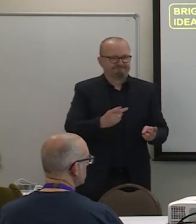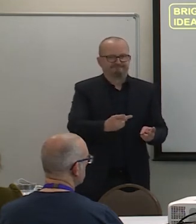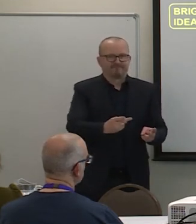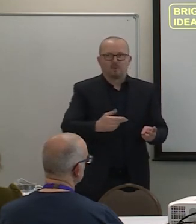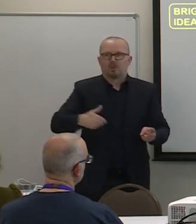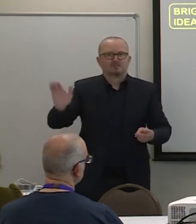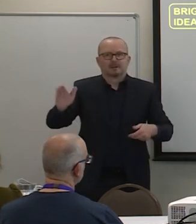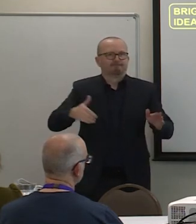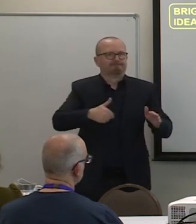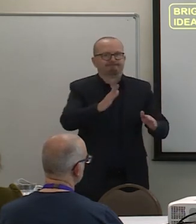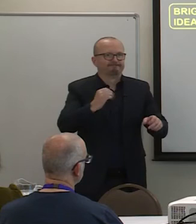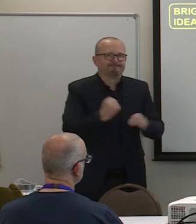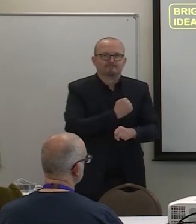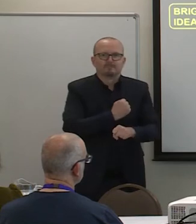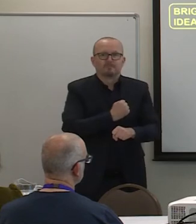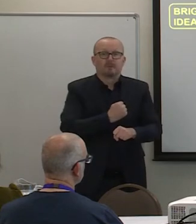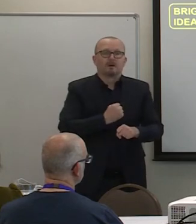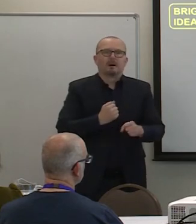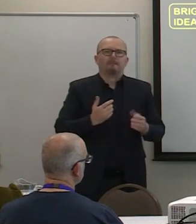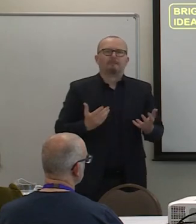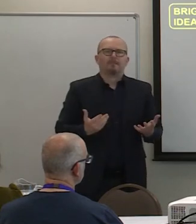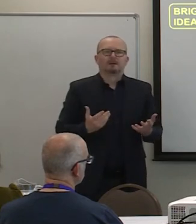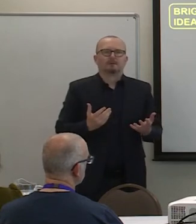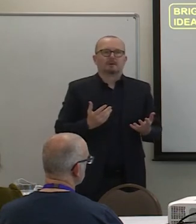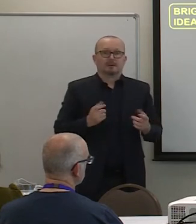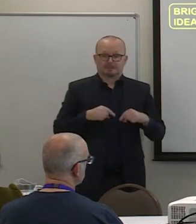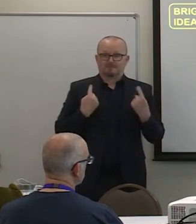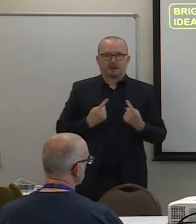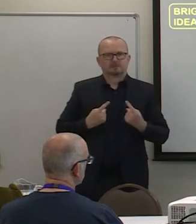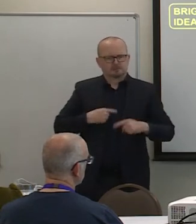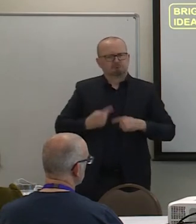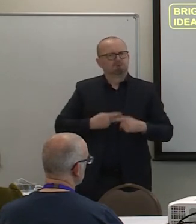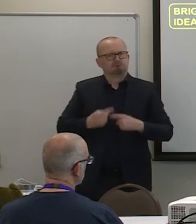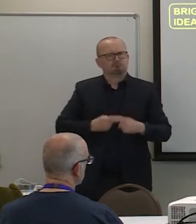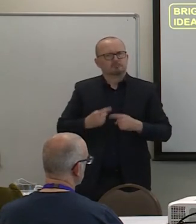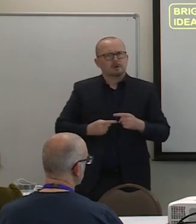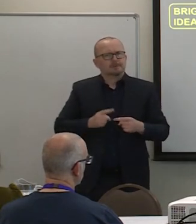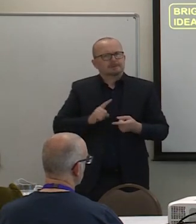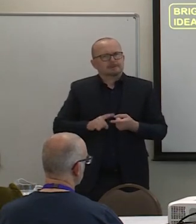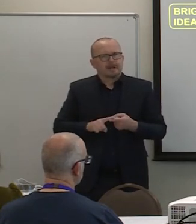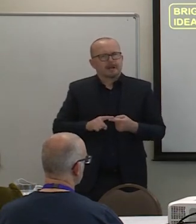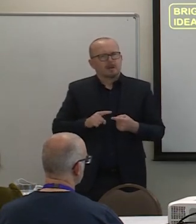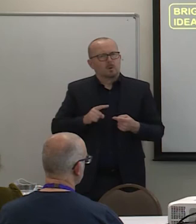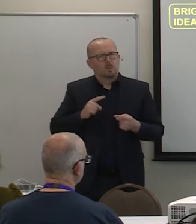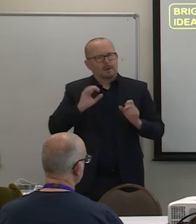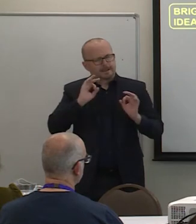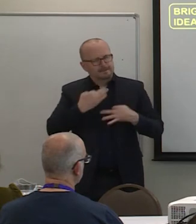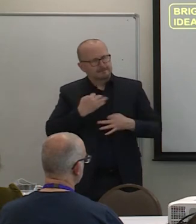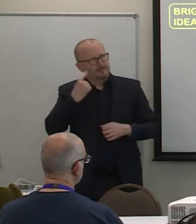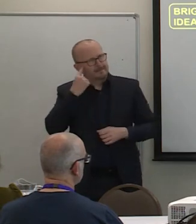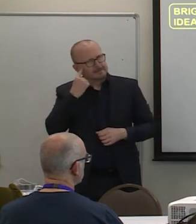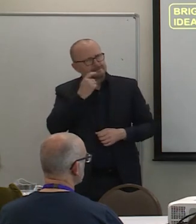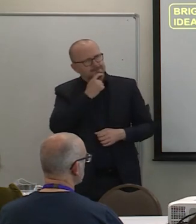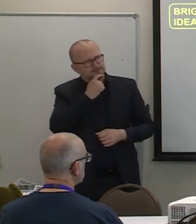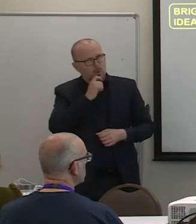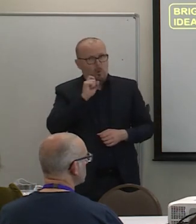talent. But even for those of us who are left behind, we still go through this period where we ask that question, are you going